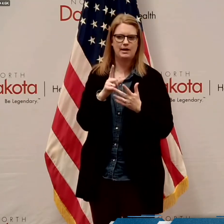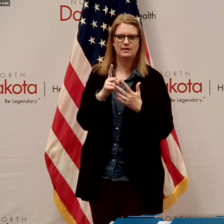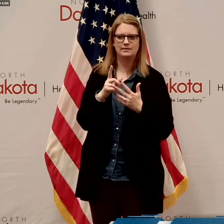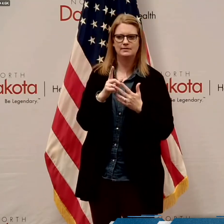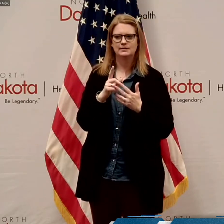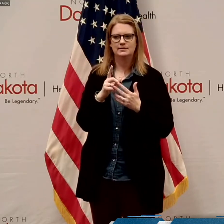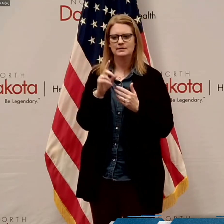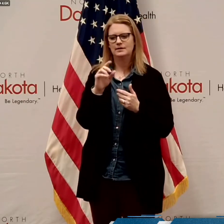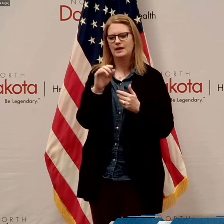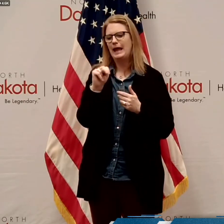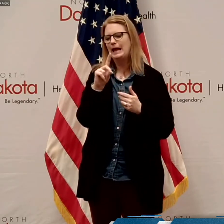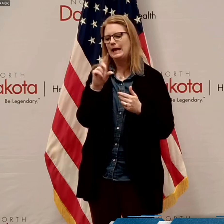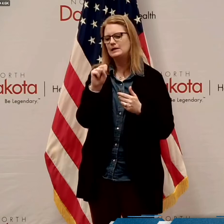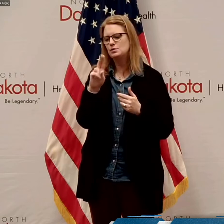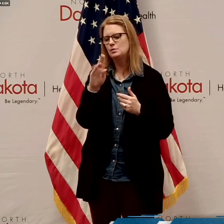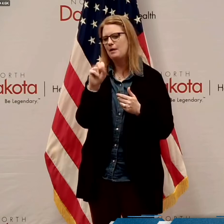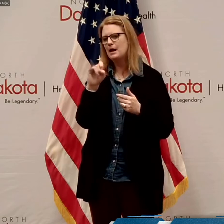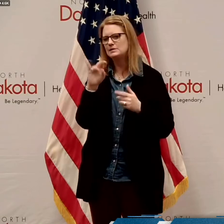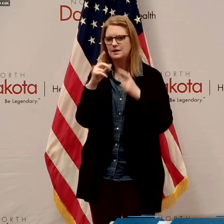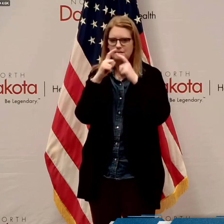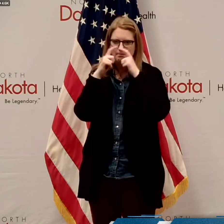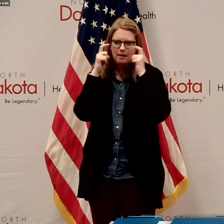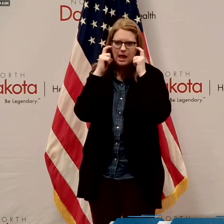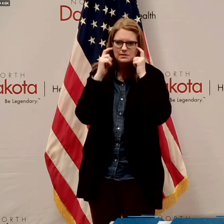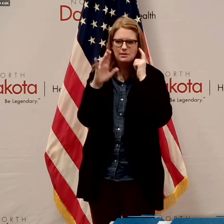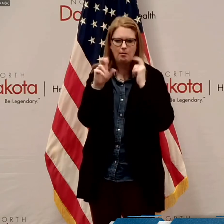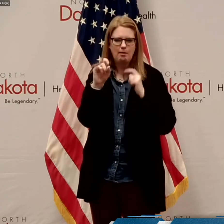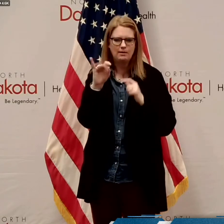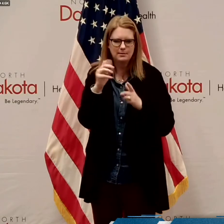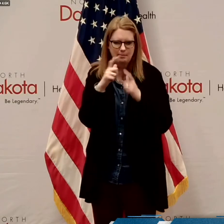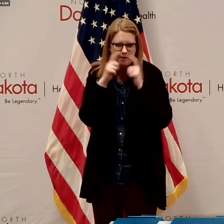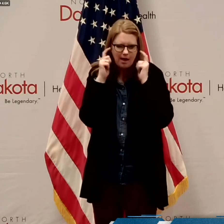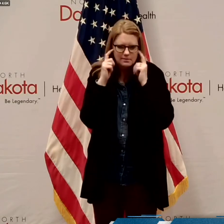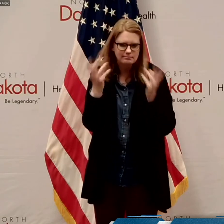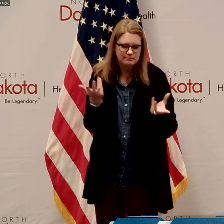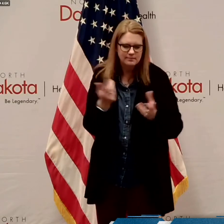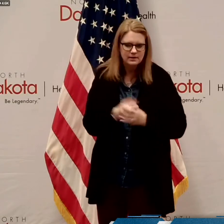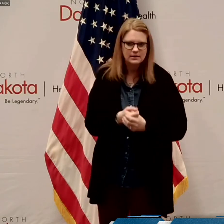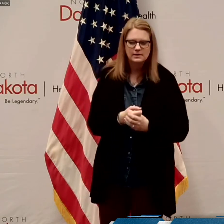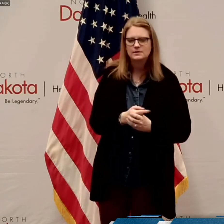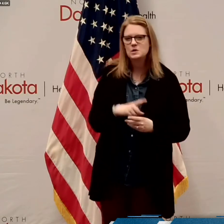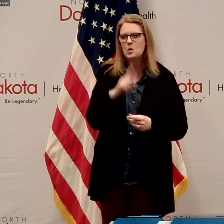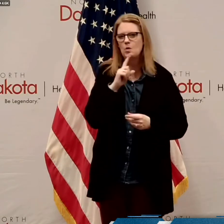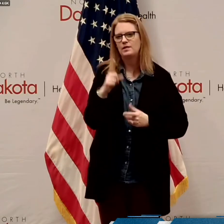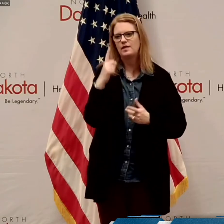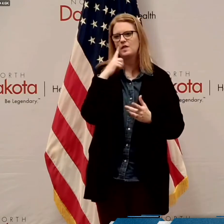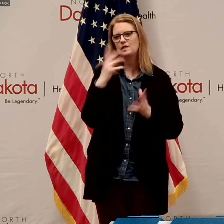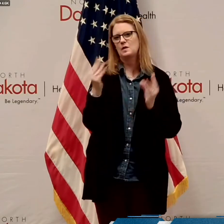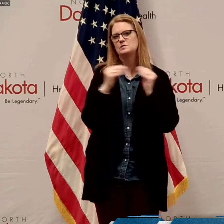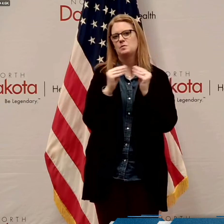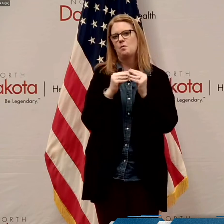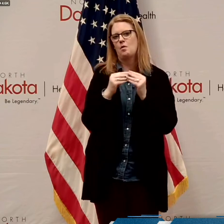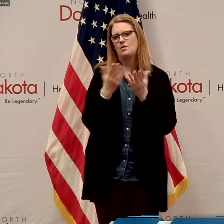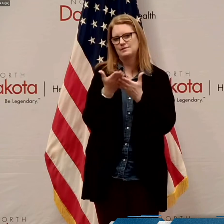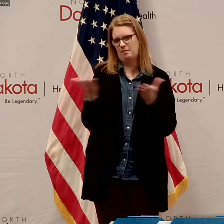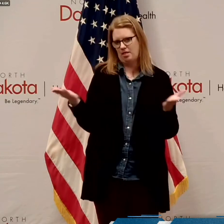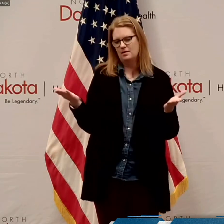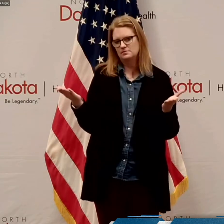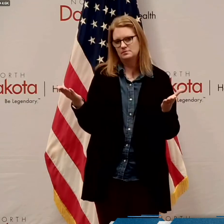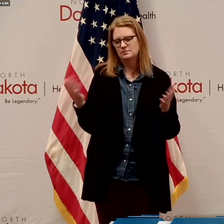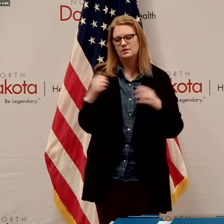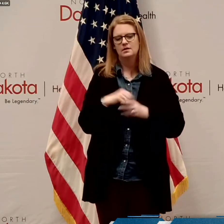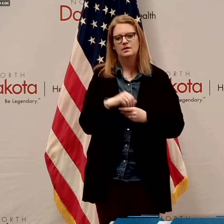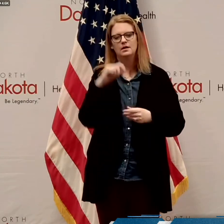NDSU bison mask or whatever favorite mask you want to have. So there's so I think we'll see more supplies coming, but glad that people